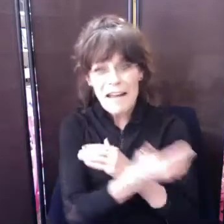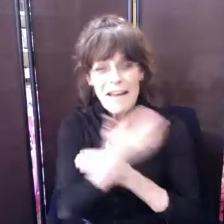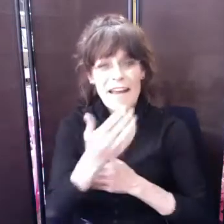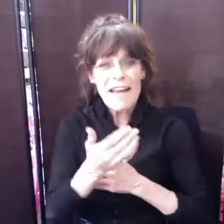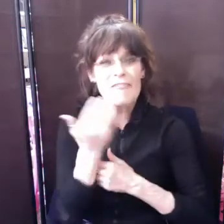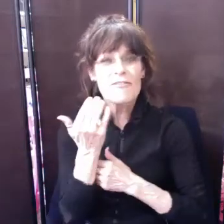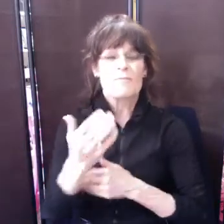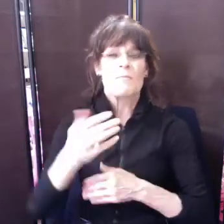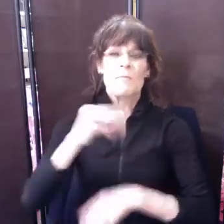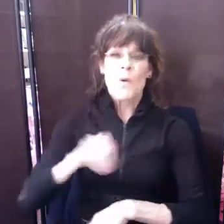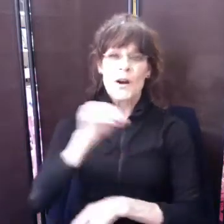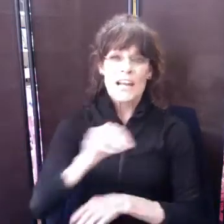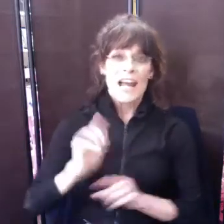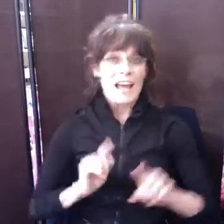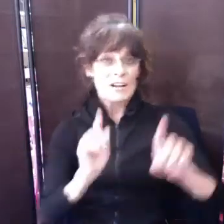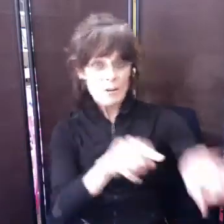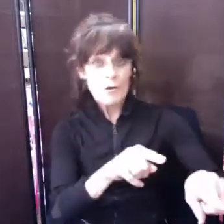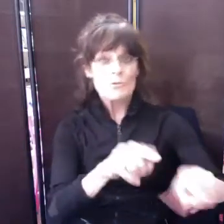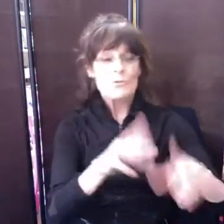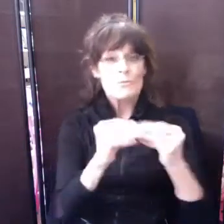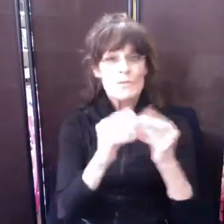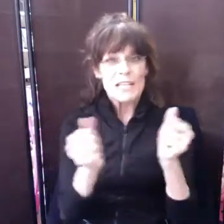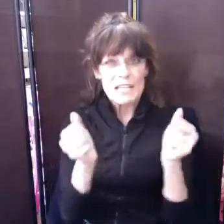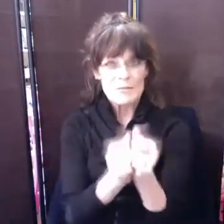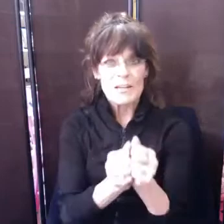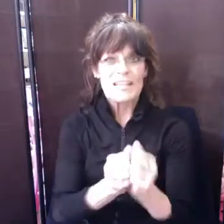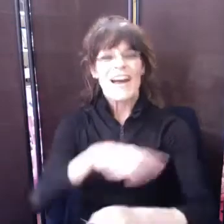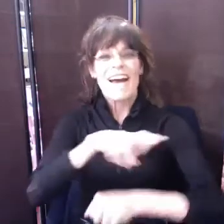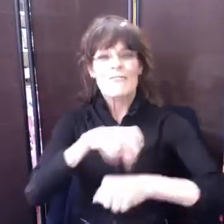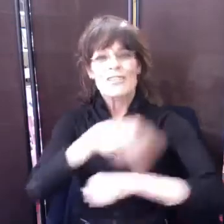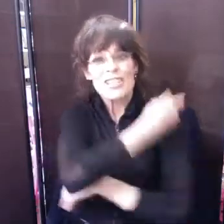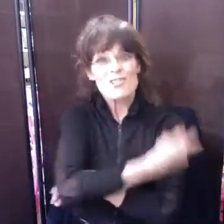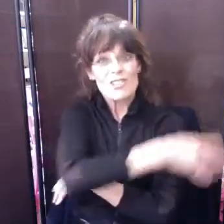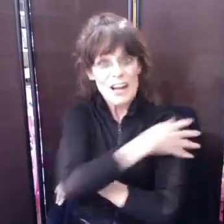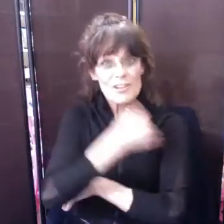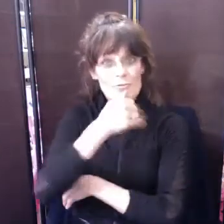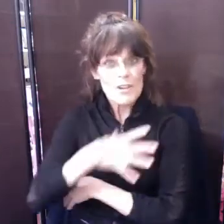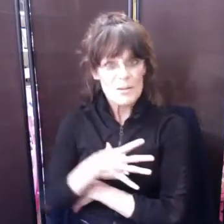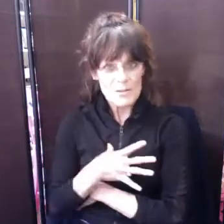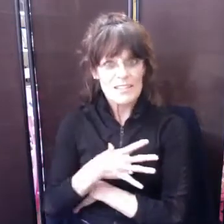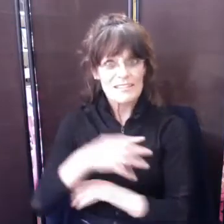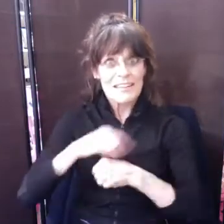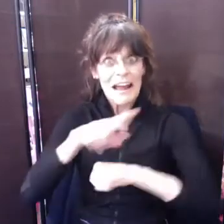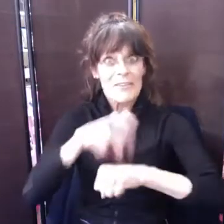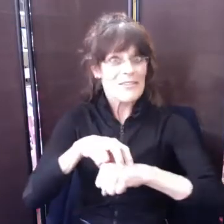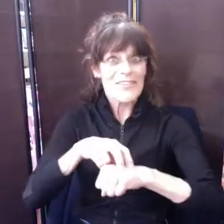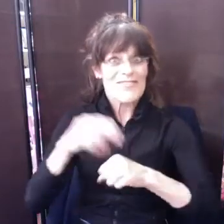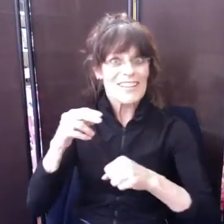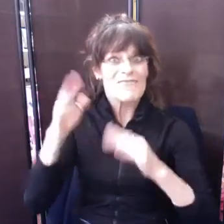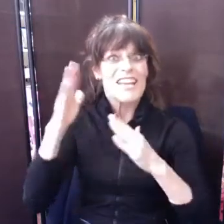Irish and Scottish women in Killarney, Ireland. And that's fantastic. I love that. So this